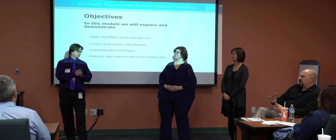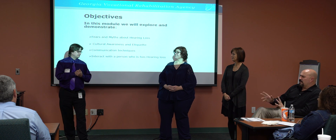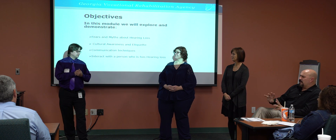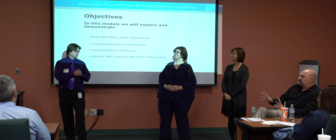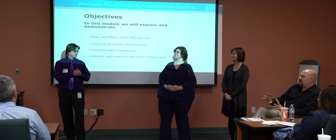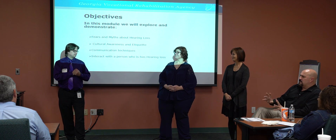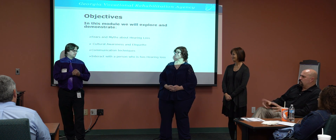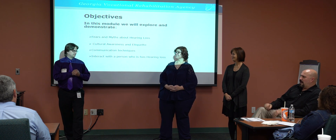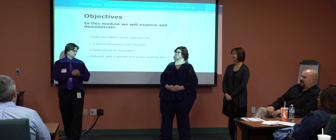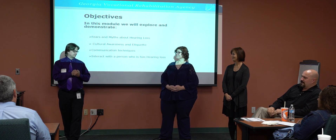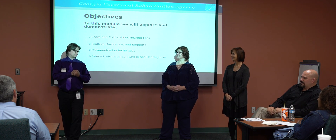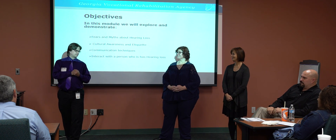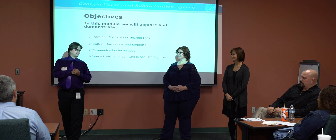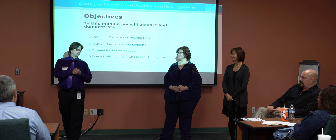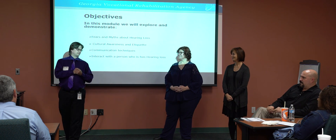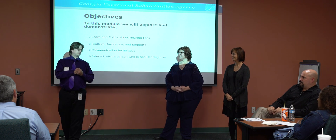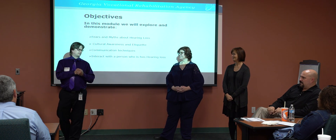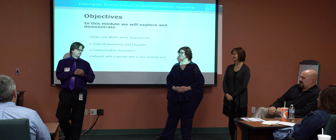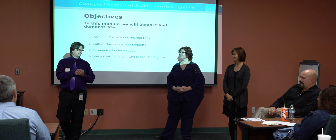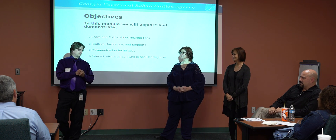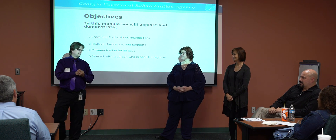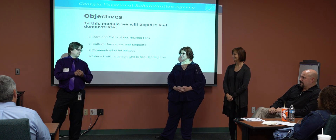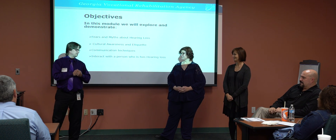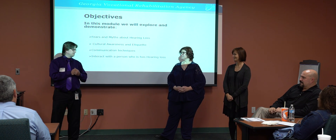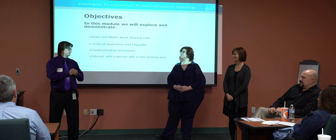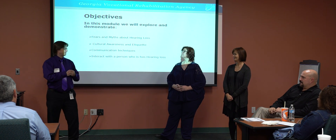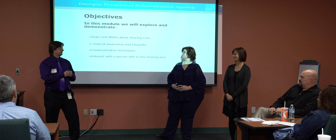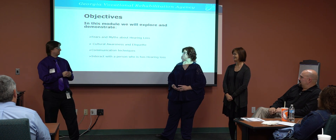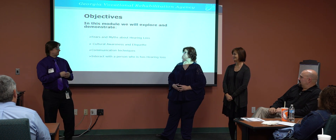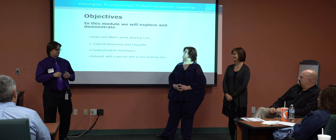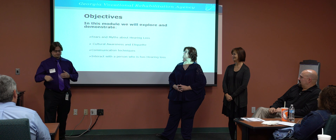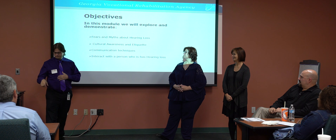challenge. So there are a lot of reasons why lip reading can be challenging.